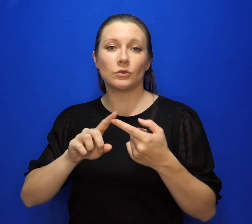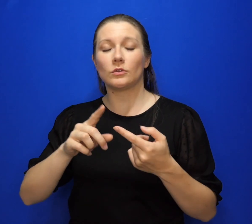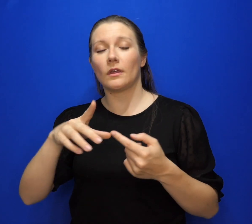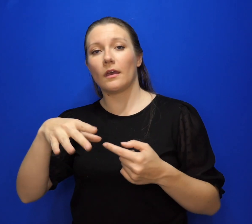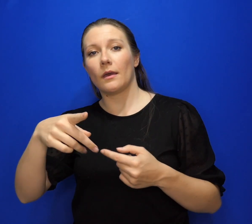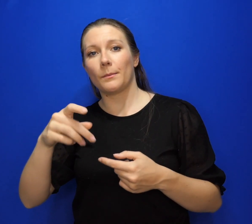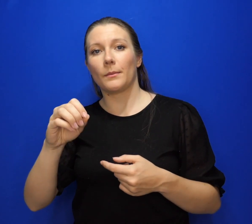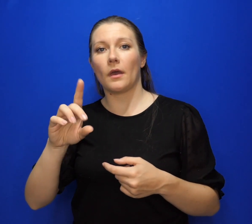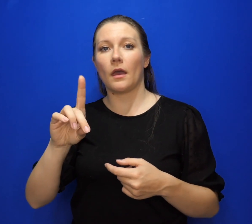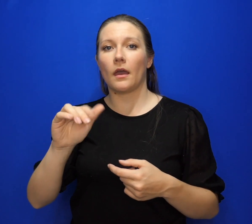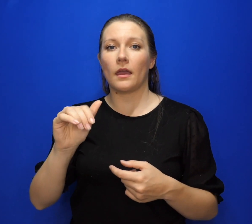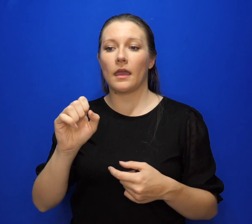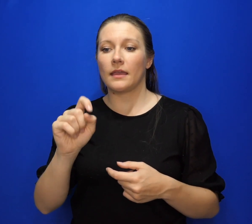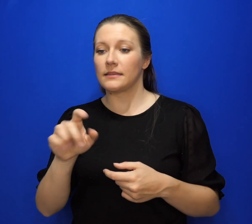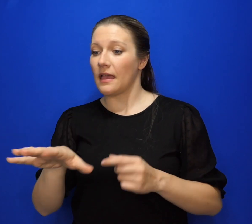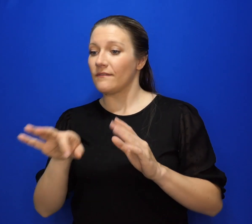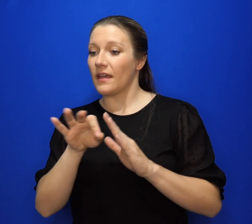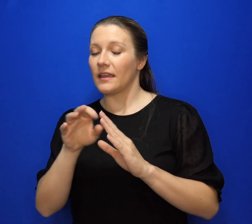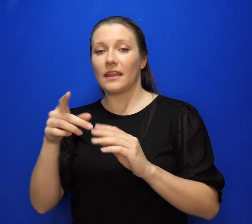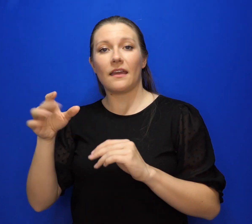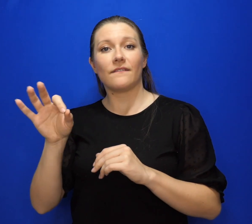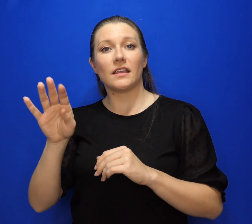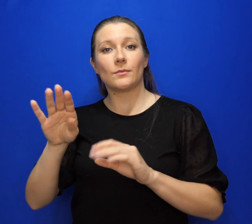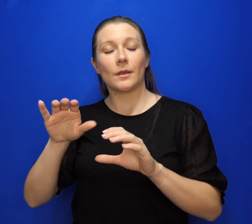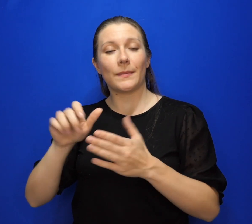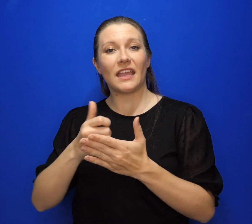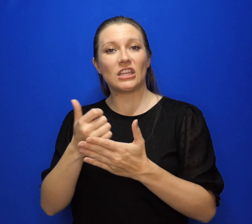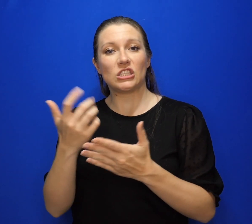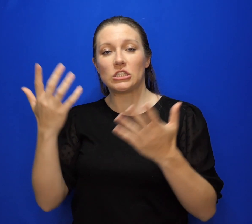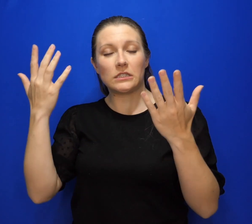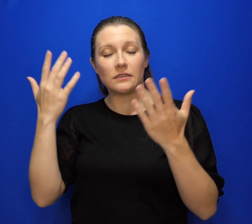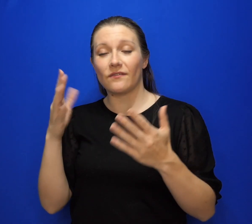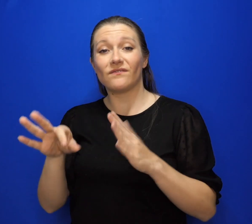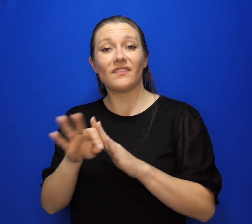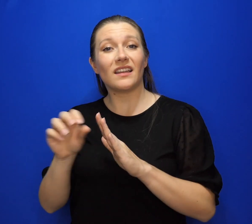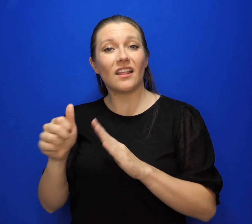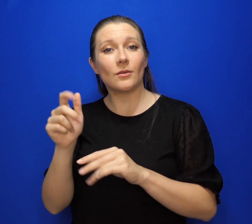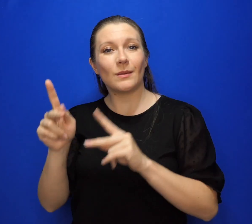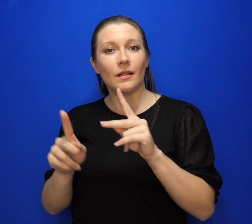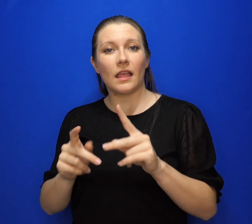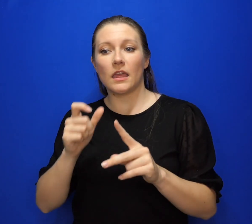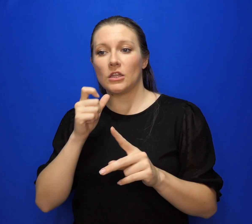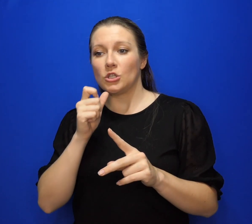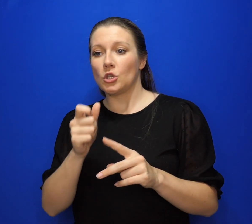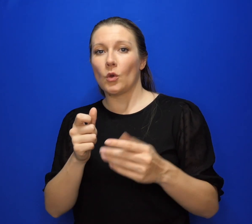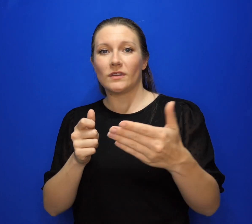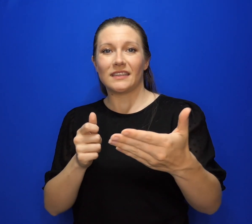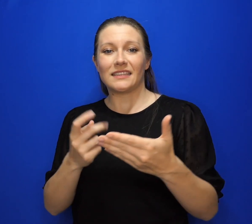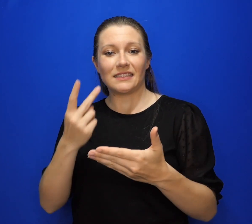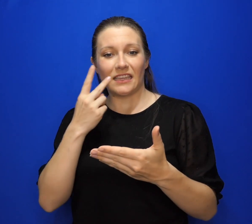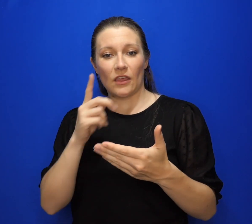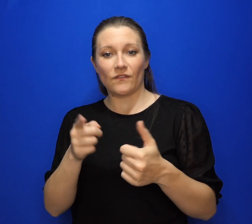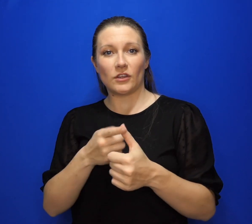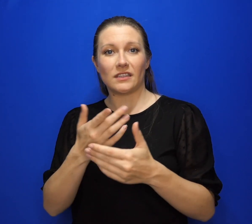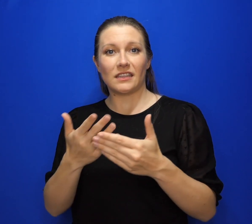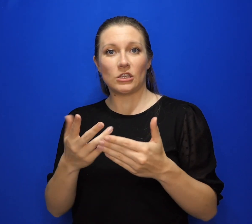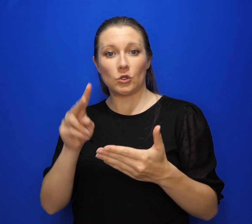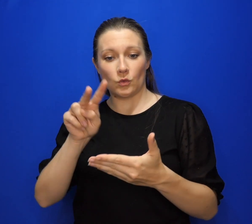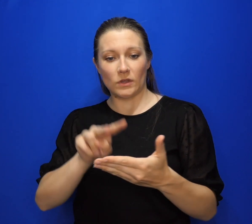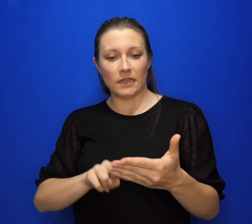listen to the podcast or find a Facebook page somewhere. Ask other people. And don't take the first thing somebody says to you as gospel.